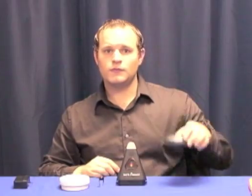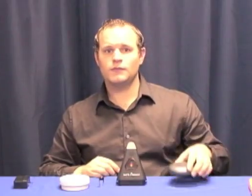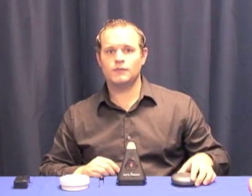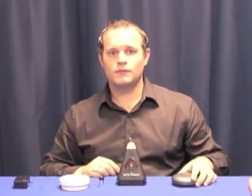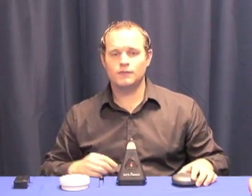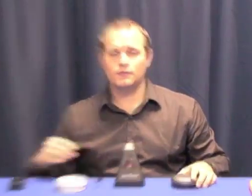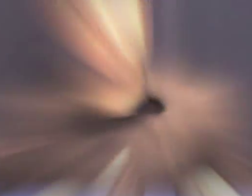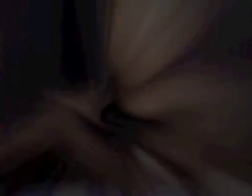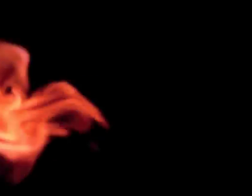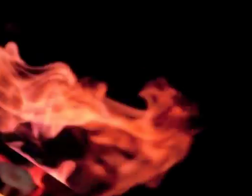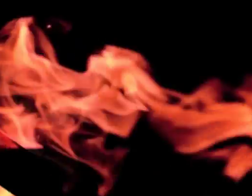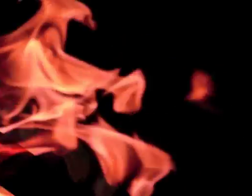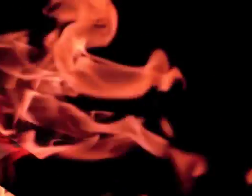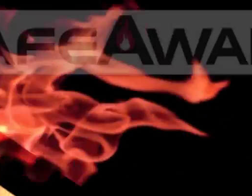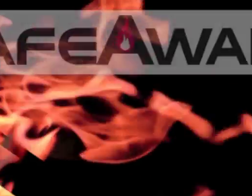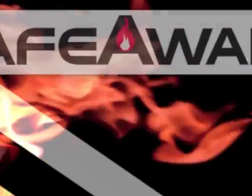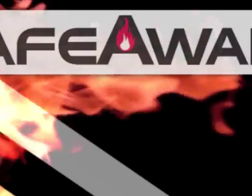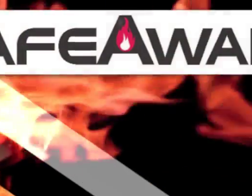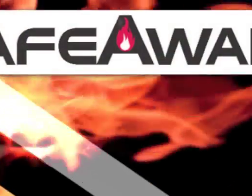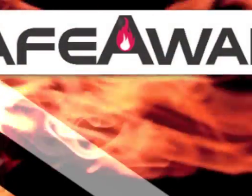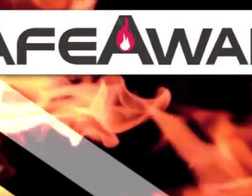shaker with cord.